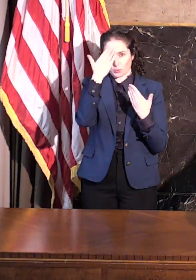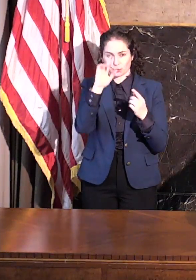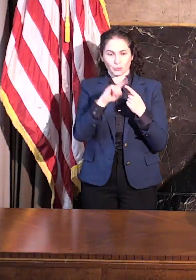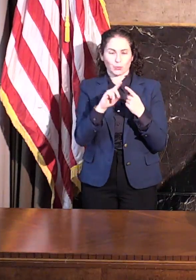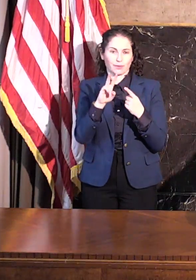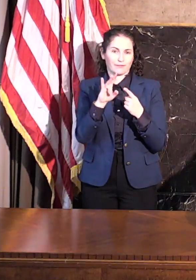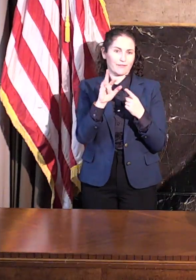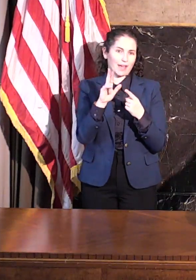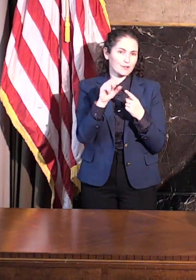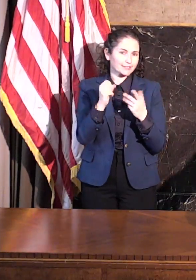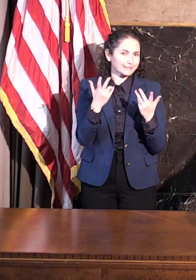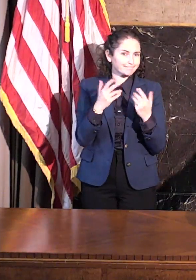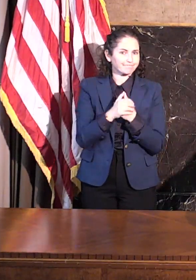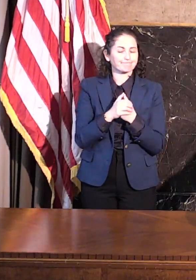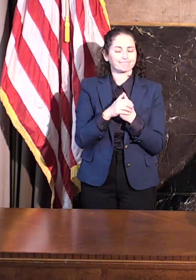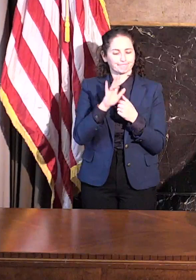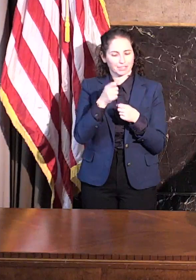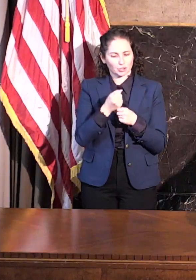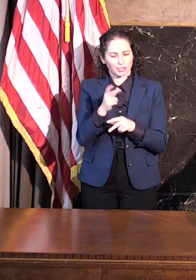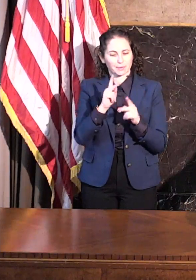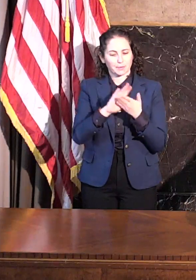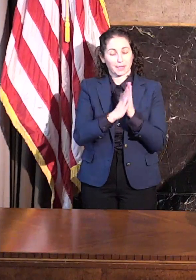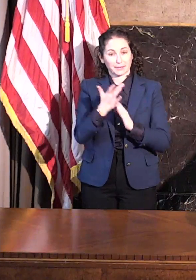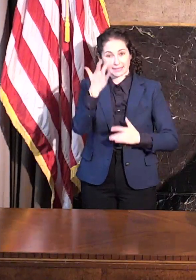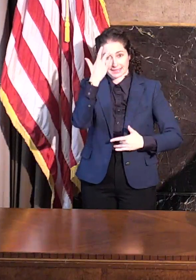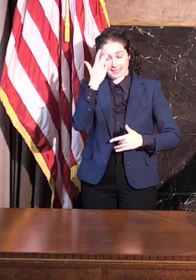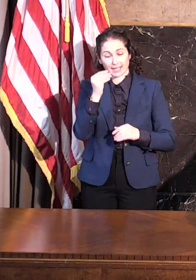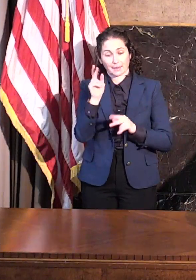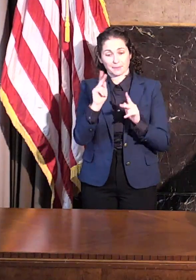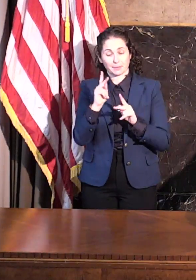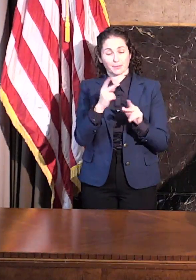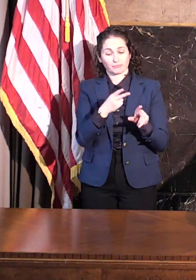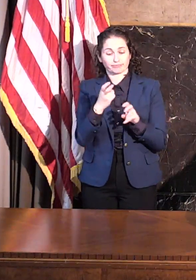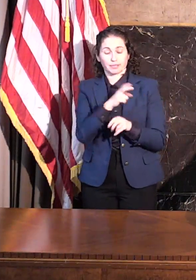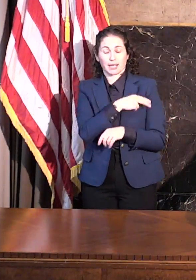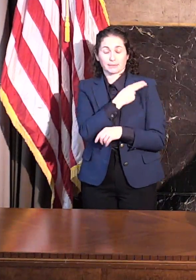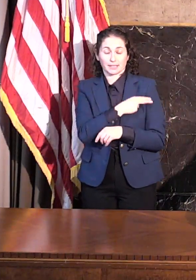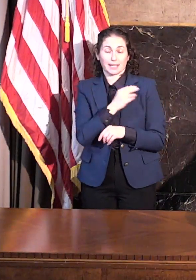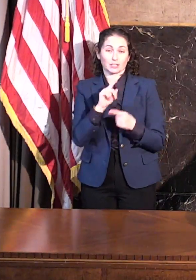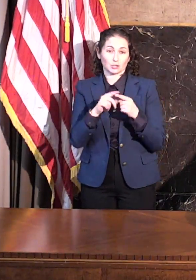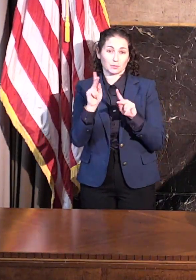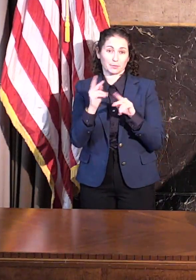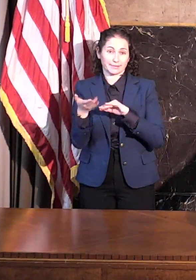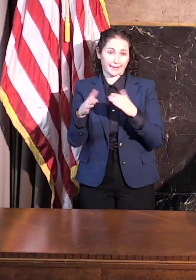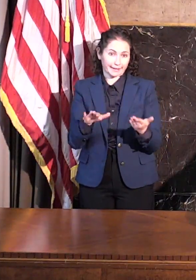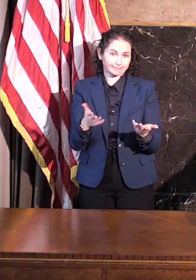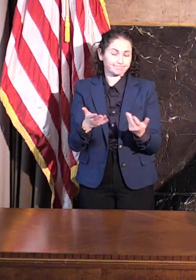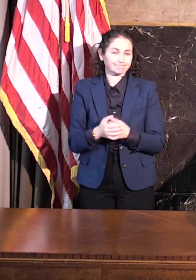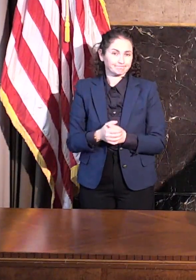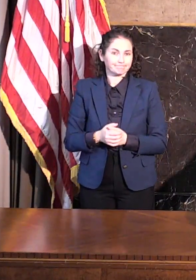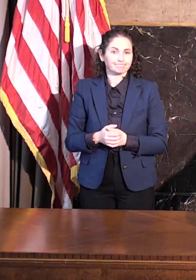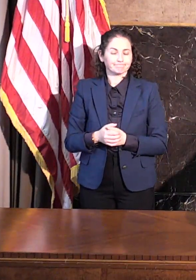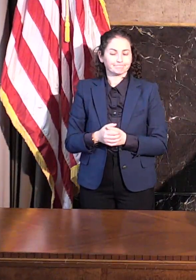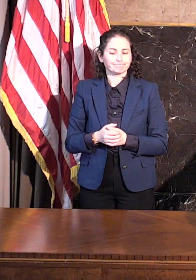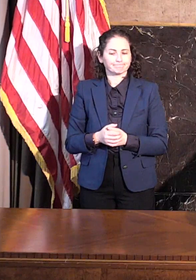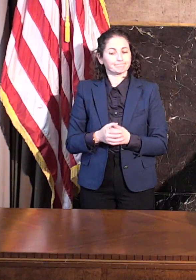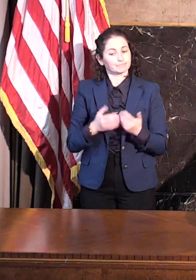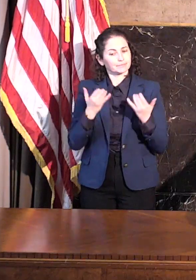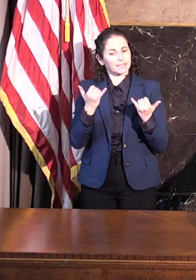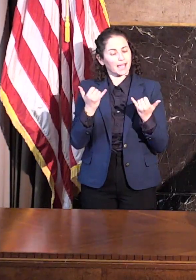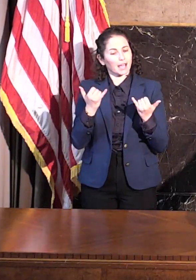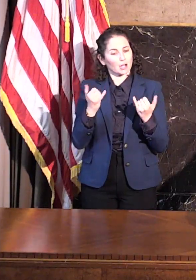vaccine is made available to them first, because they're all safe and effective. And it's not until a big enough percentage of the people get the vaccine that